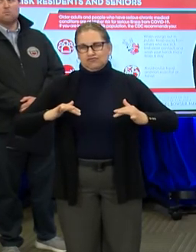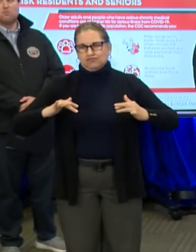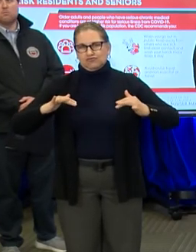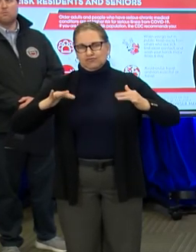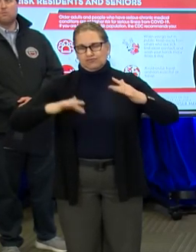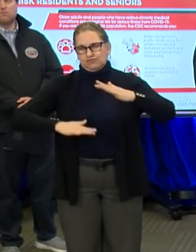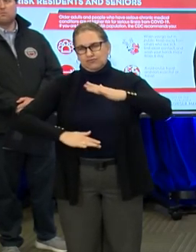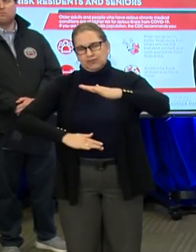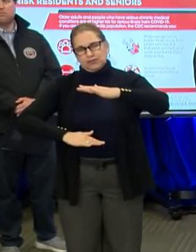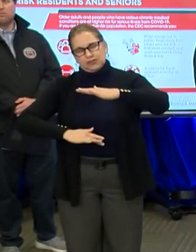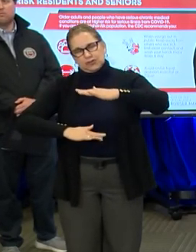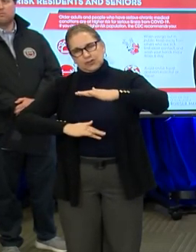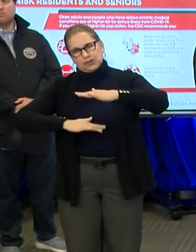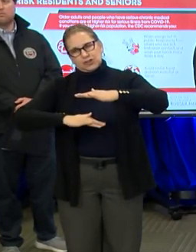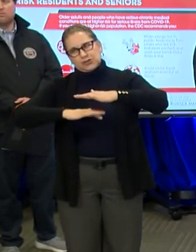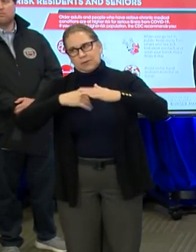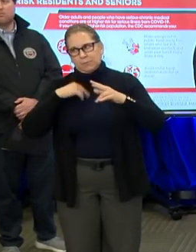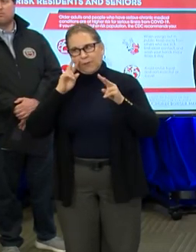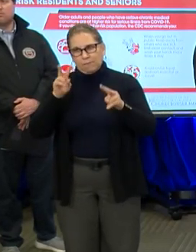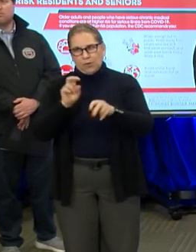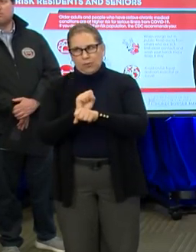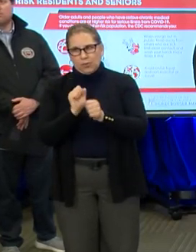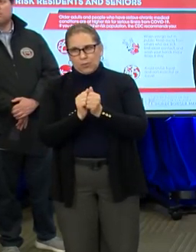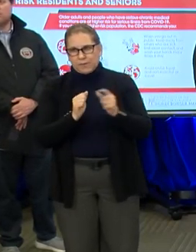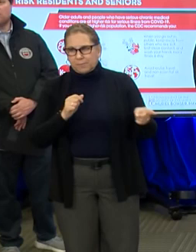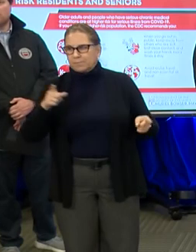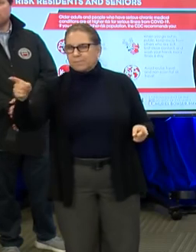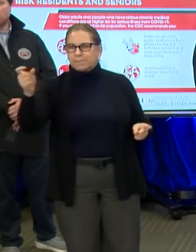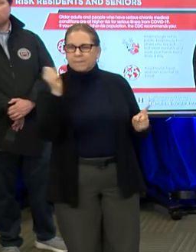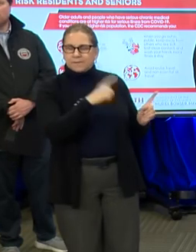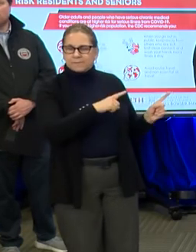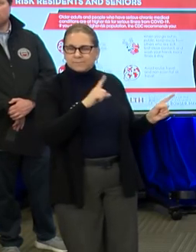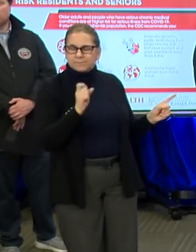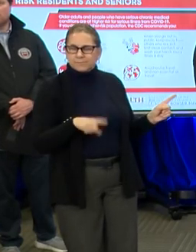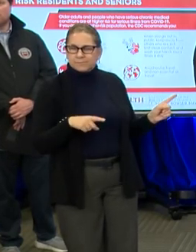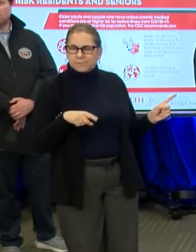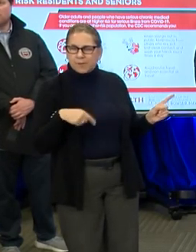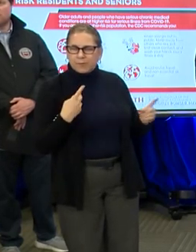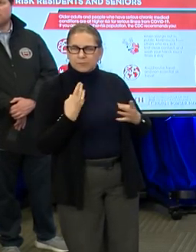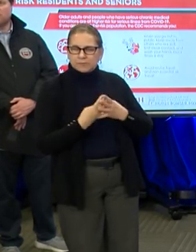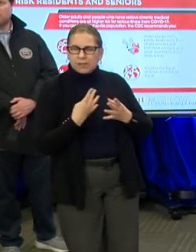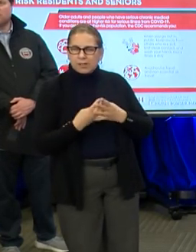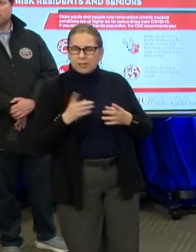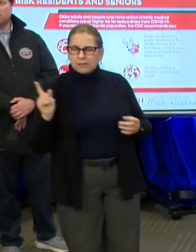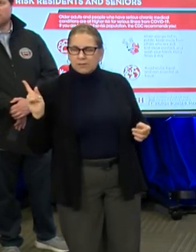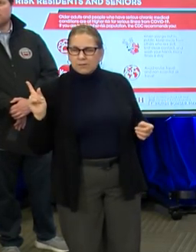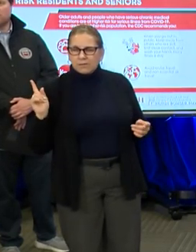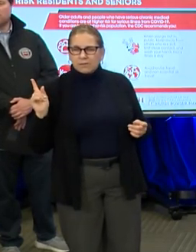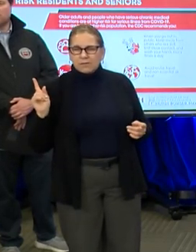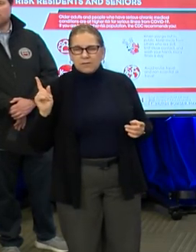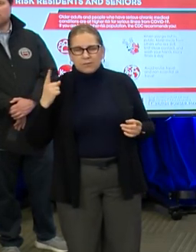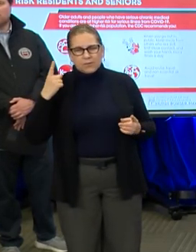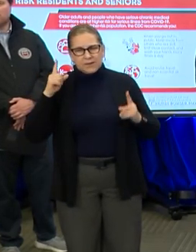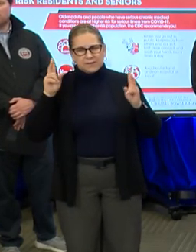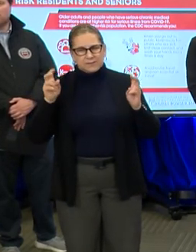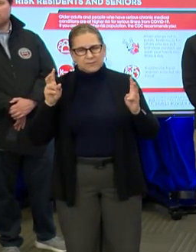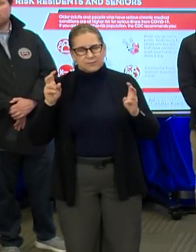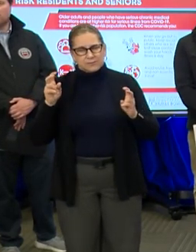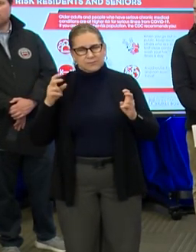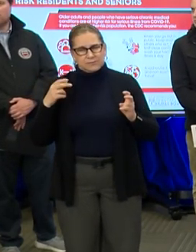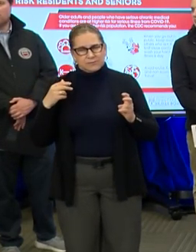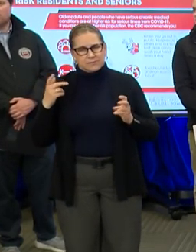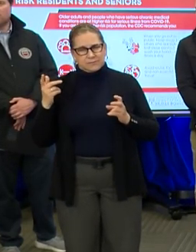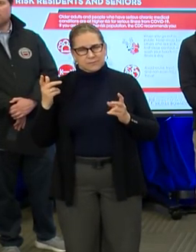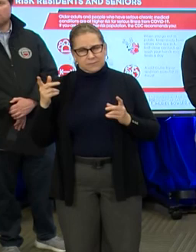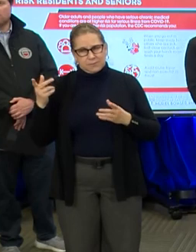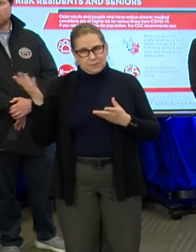Mayor, when they asked about the jail, one of the big issues was bringing in prisoners that hadn't been, you know, perhaps they were going to bring the